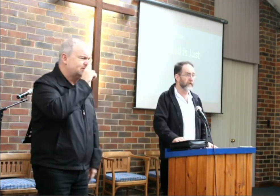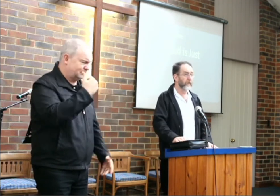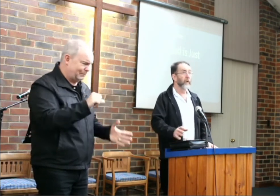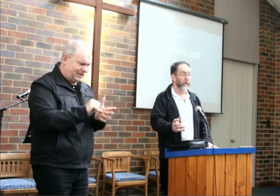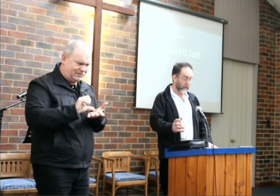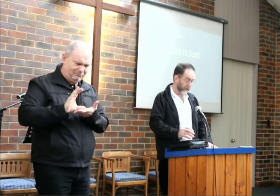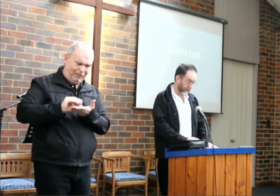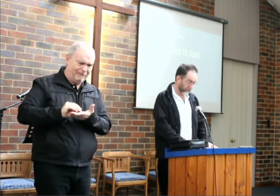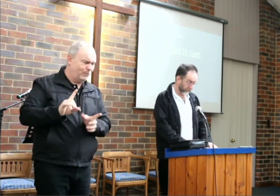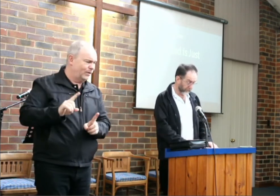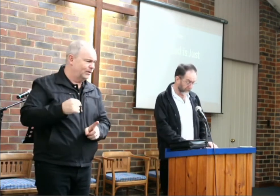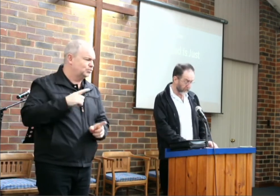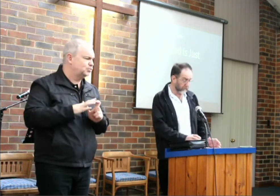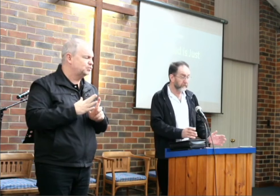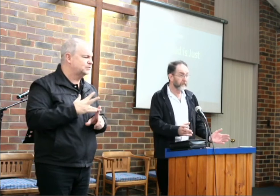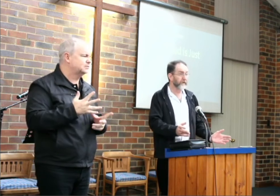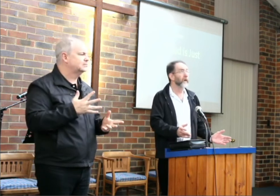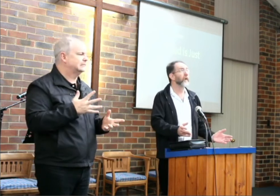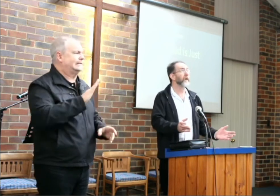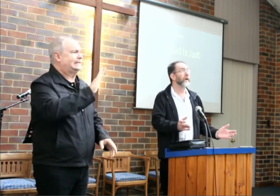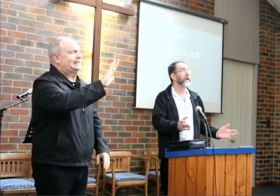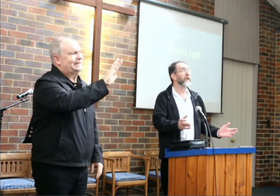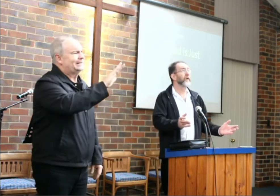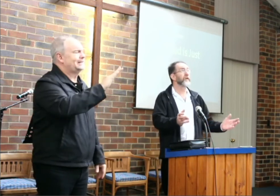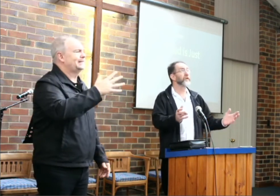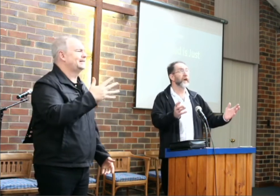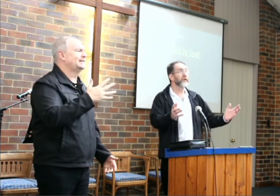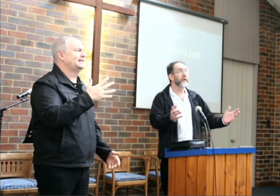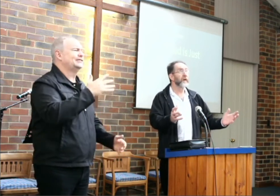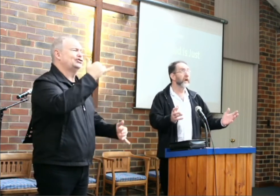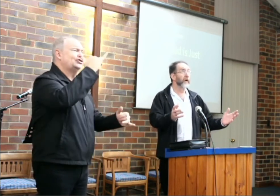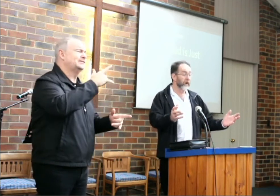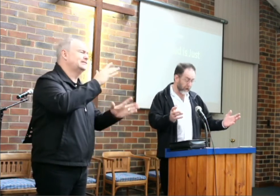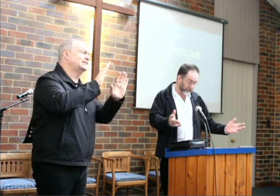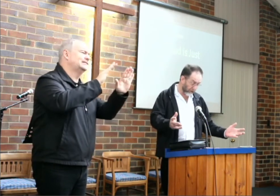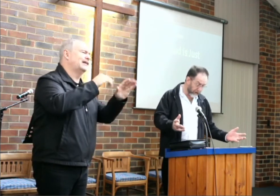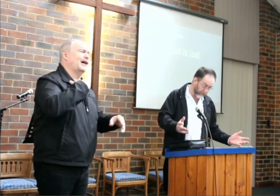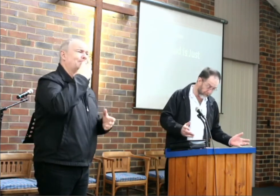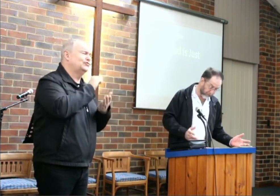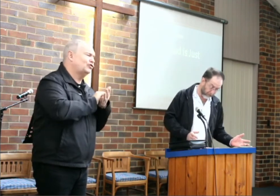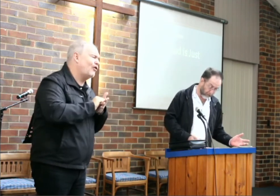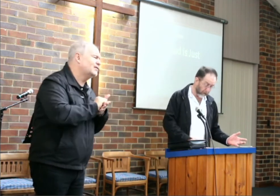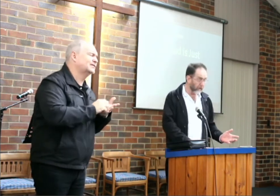all. What do? Well, you say, Judge, I'm sorry.